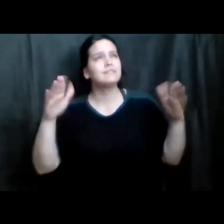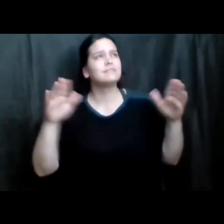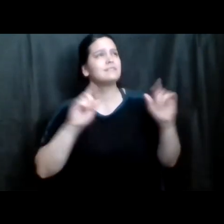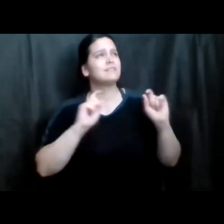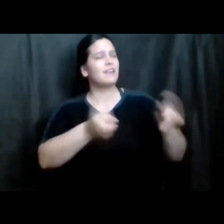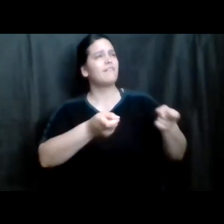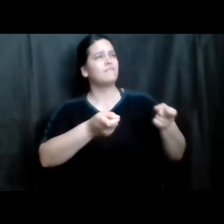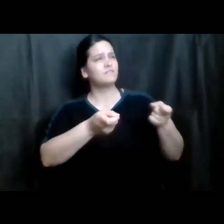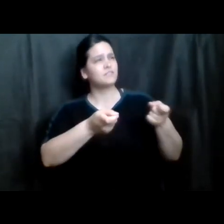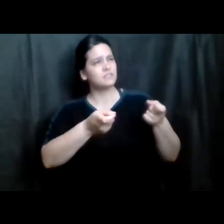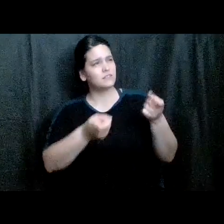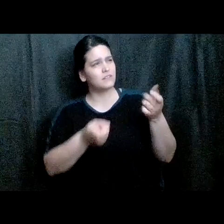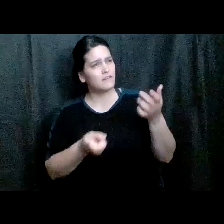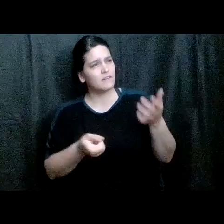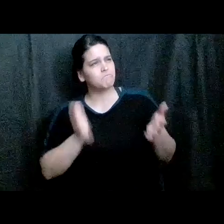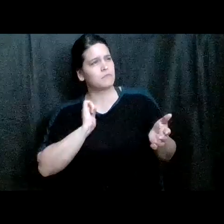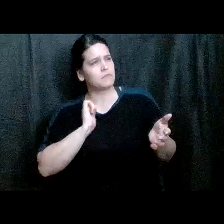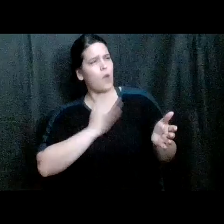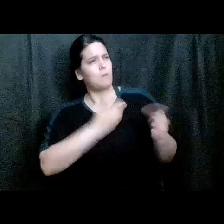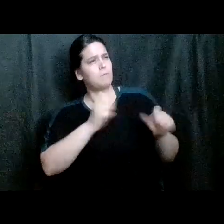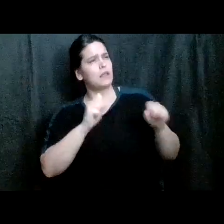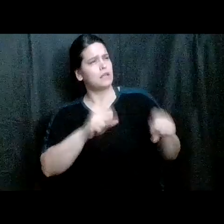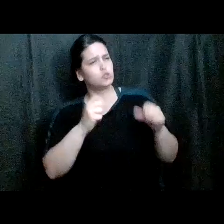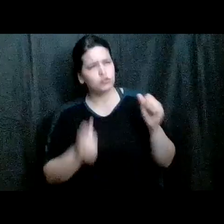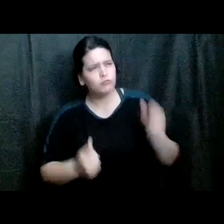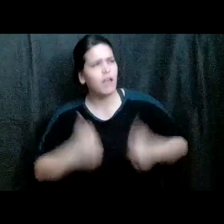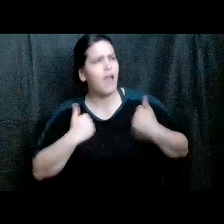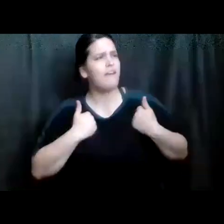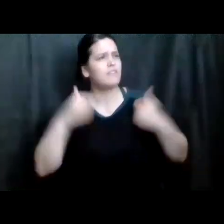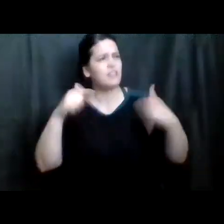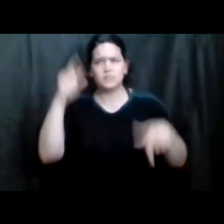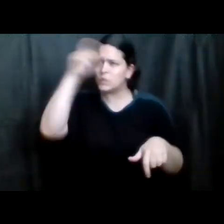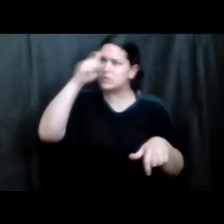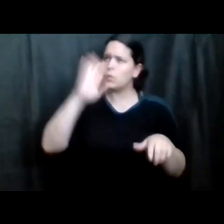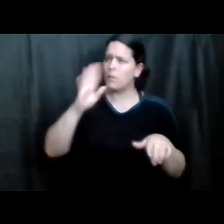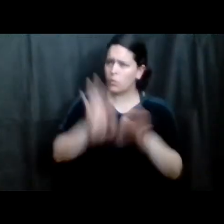our collective wisdom will be worthy of these seeds who lead us.